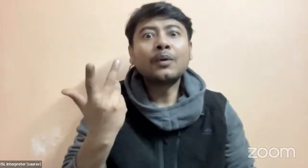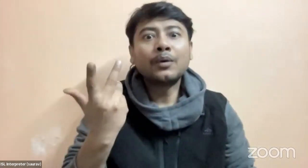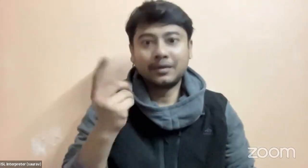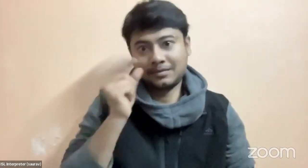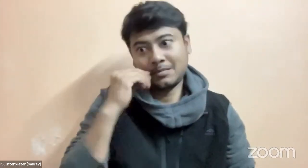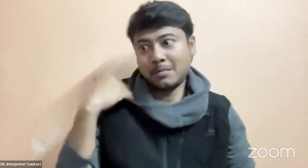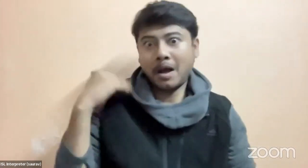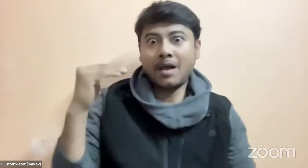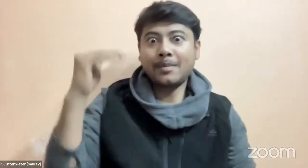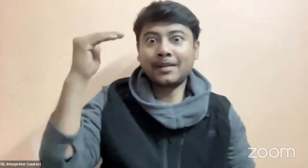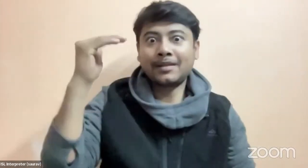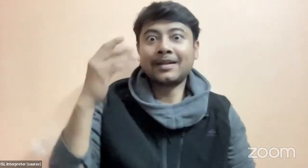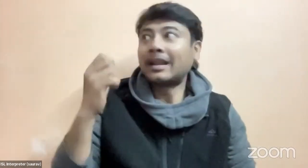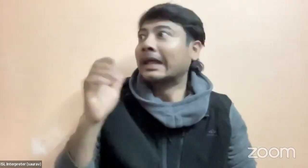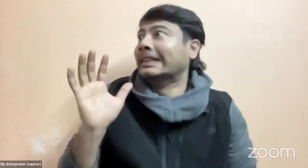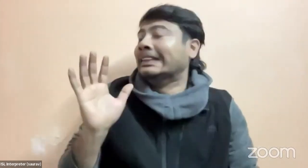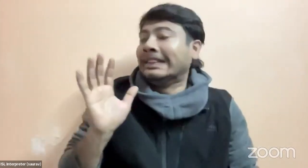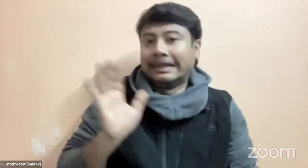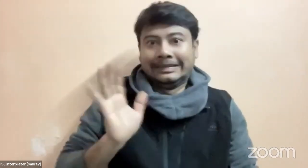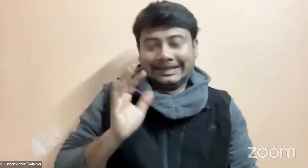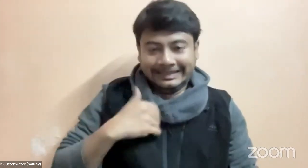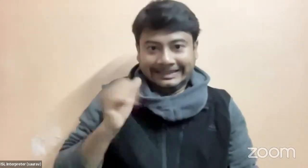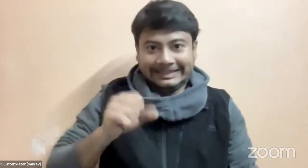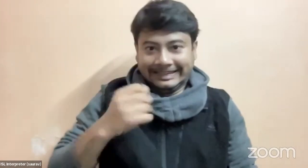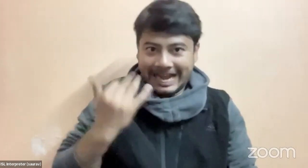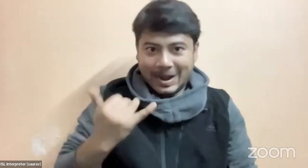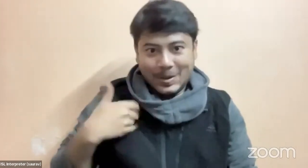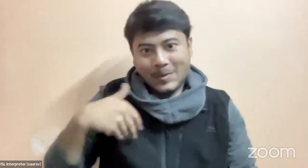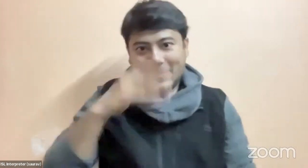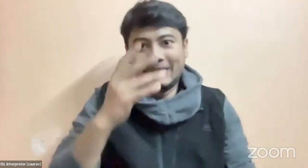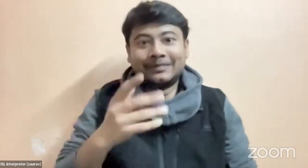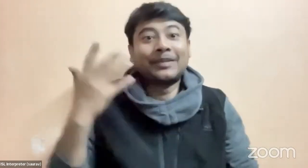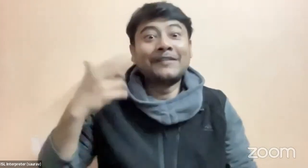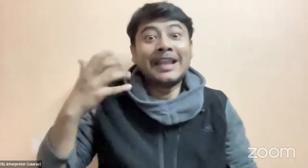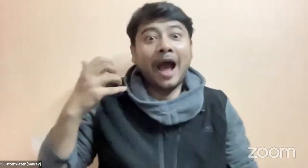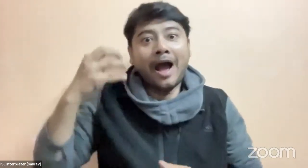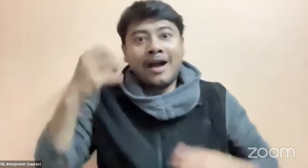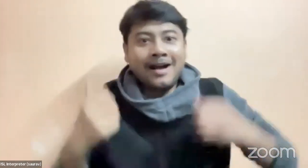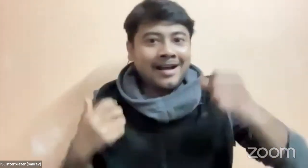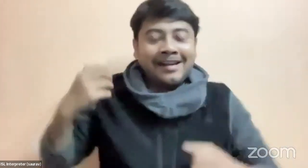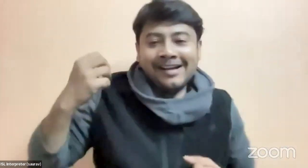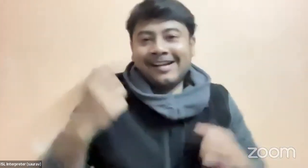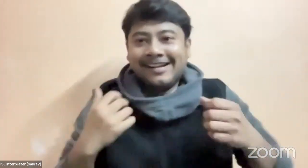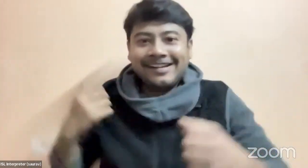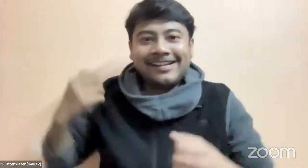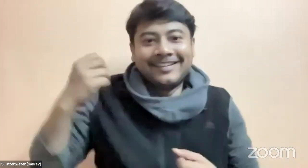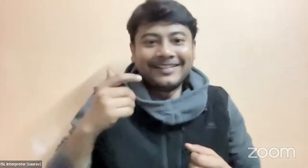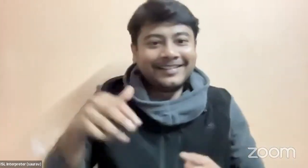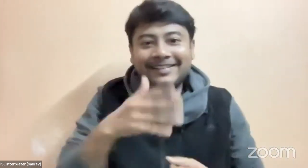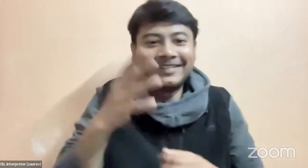Narad Muni says, yes, I'm going. So immediately Narad Muni with his veena, he runs towards Lord Balram.